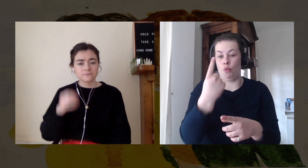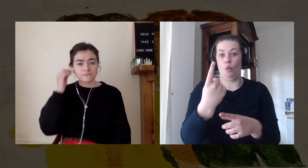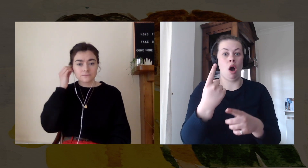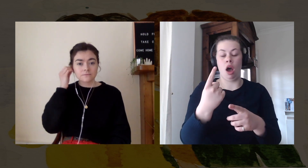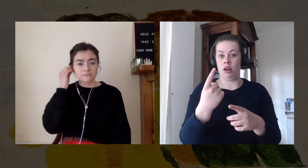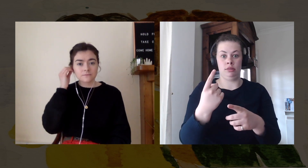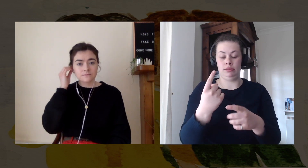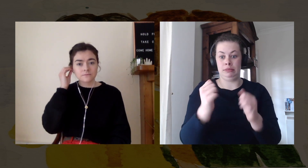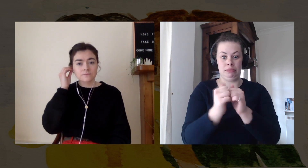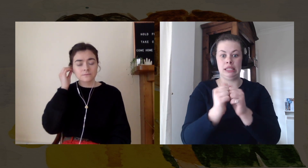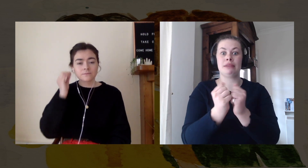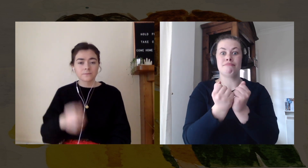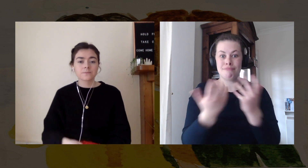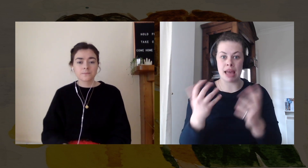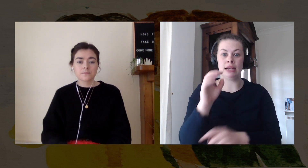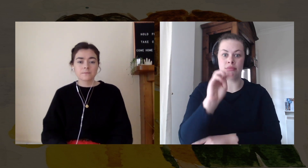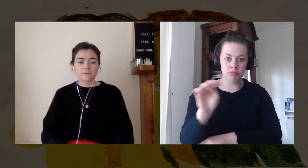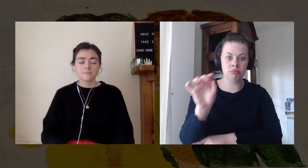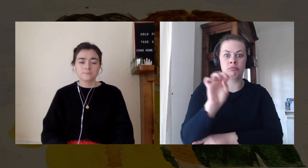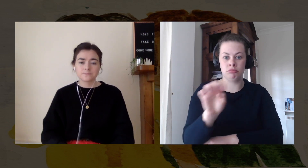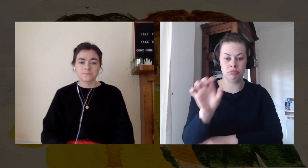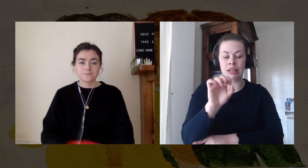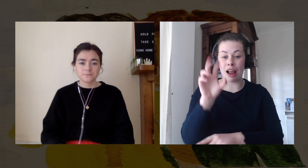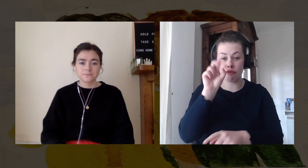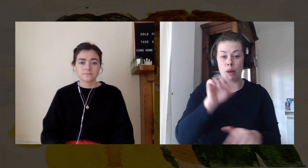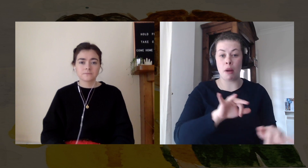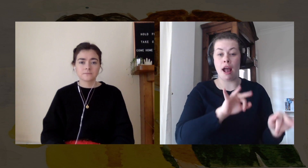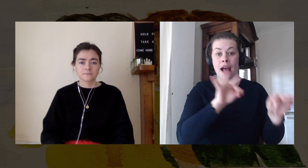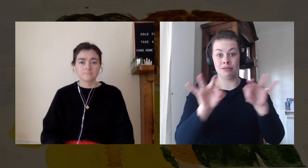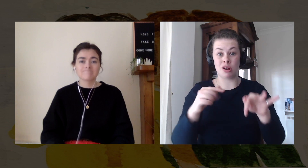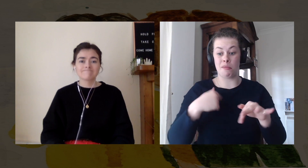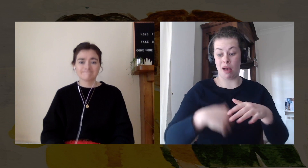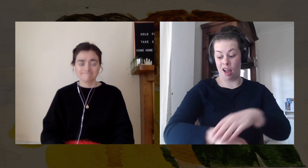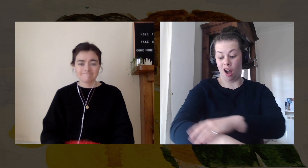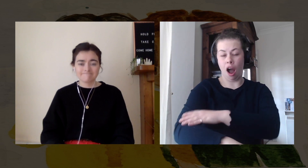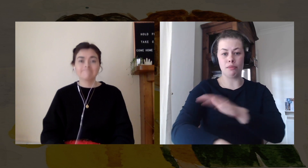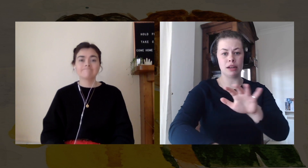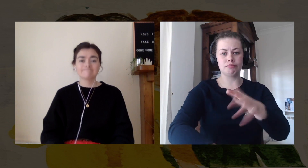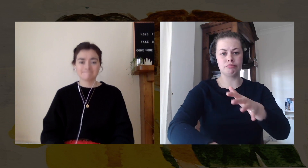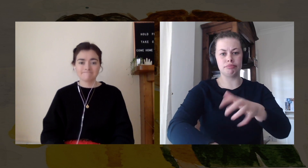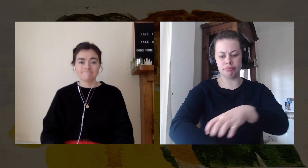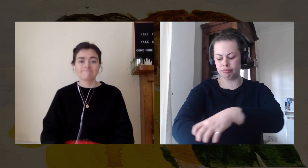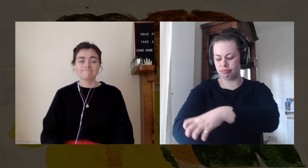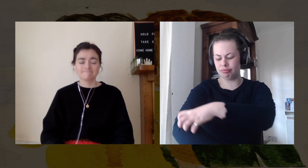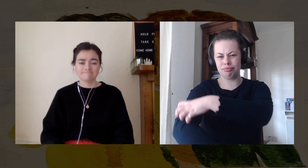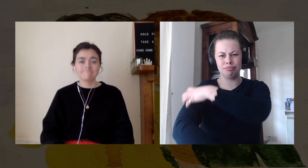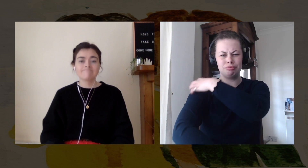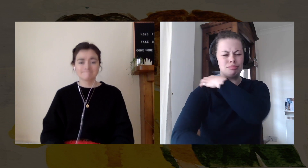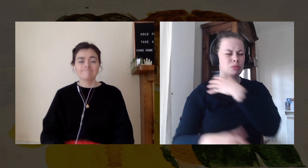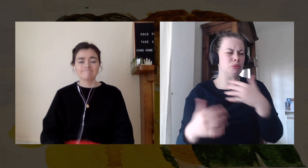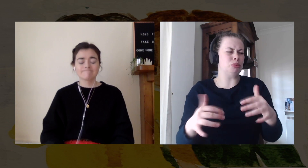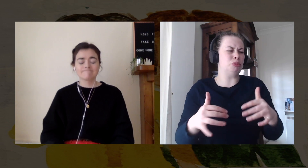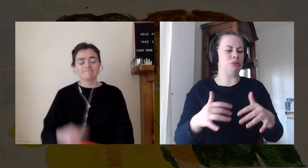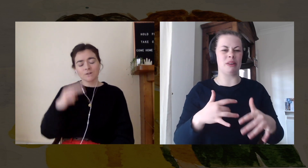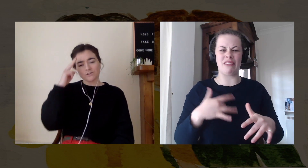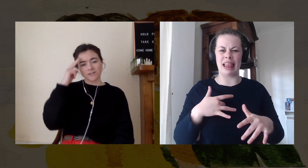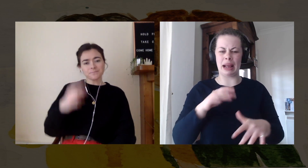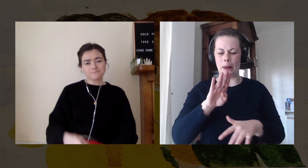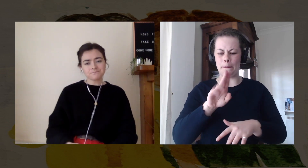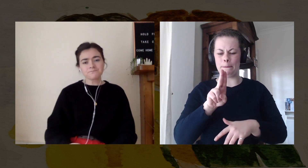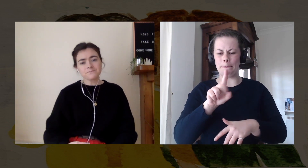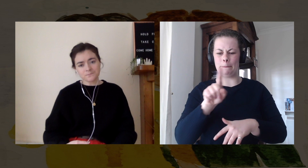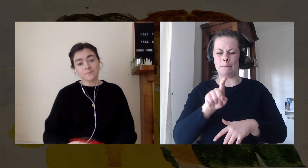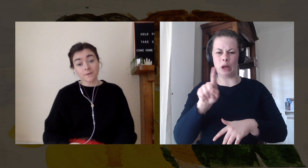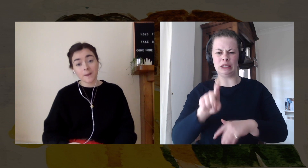And I remember coming out of it and like my arm had like zinged is the only way I could describe it. It was like buzzing and the nerve wasn't happy. Yeah. So